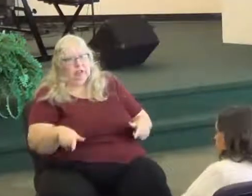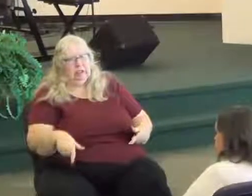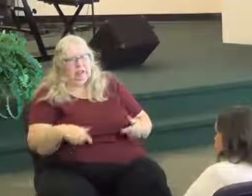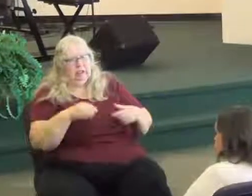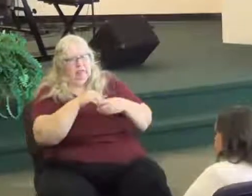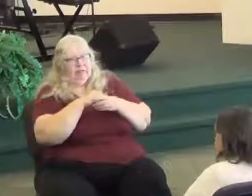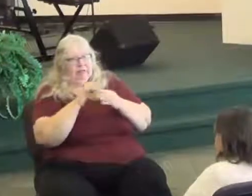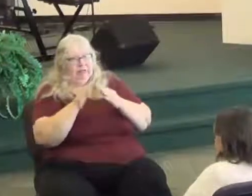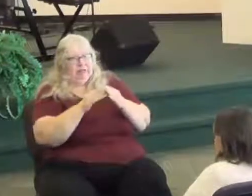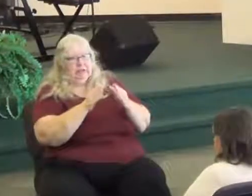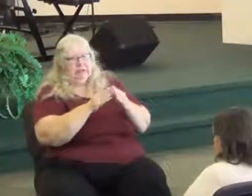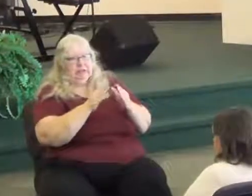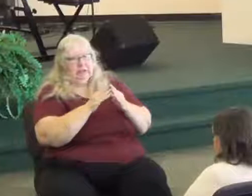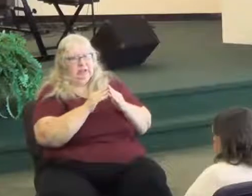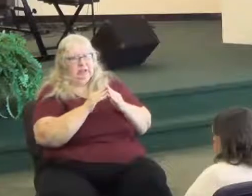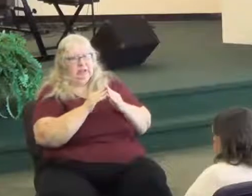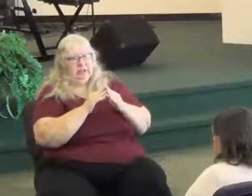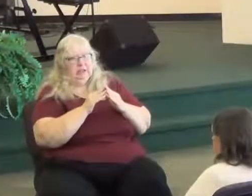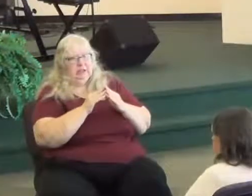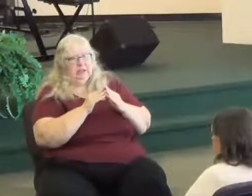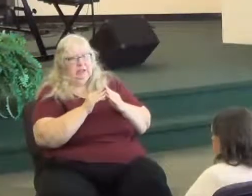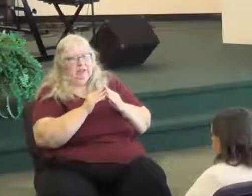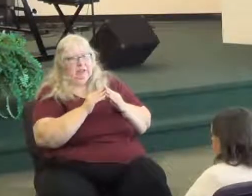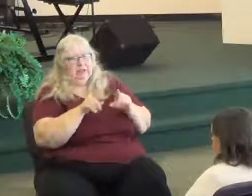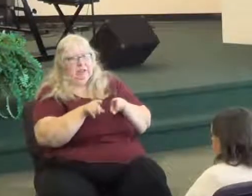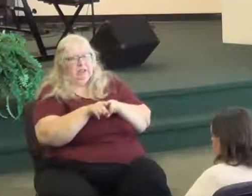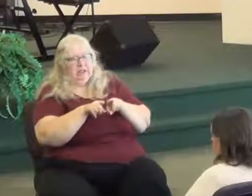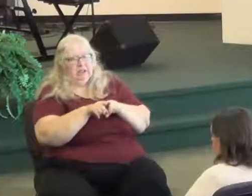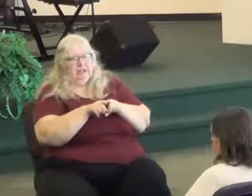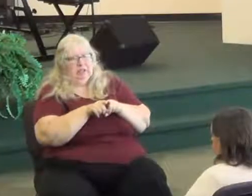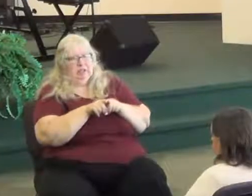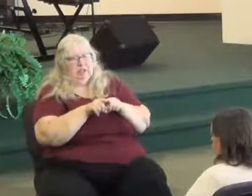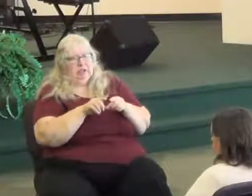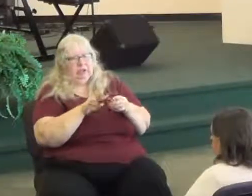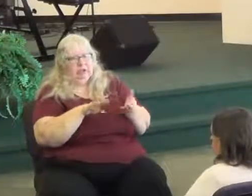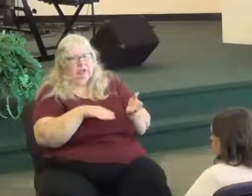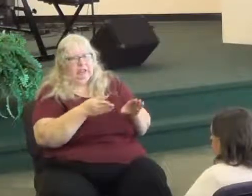as if they were in effect dead persons.